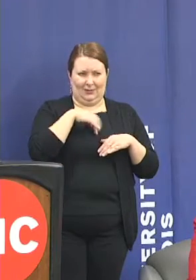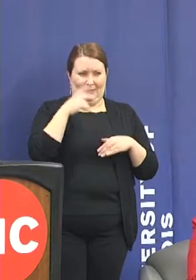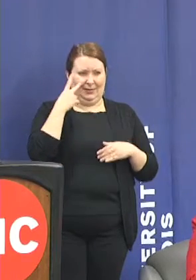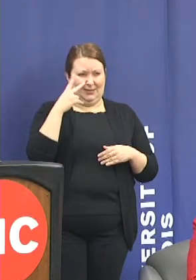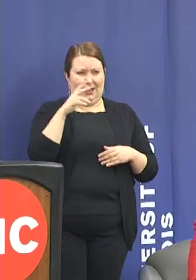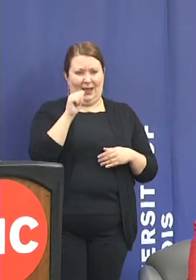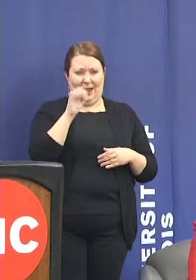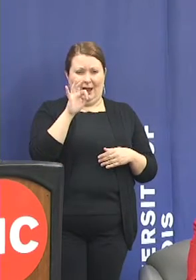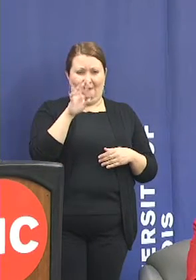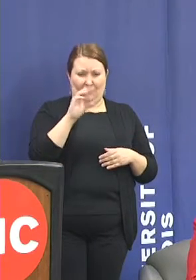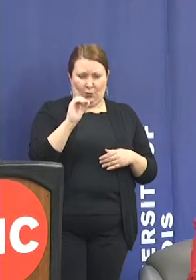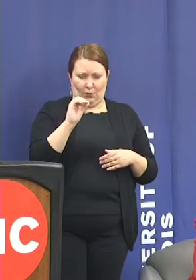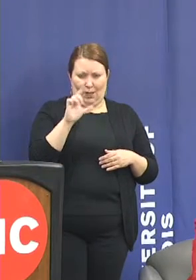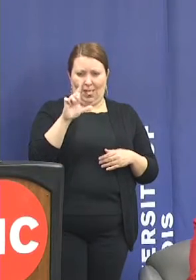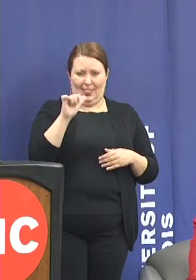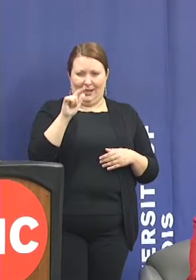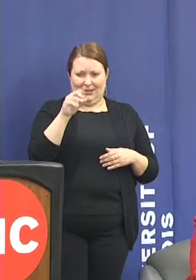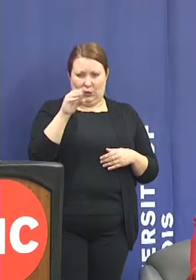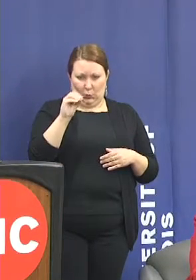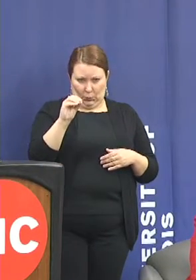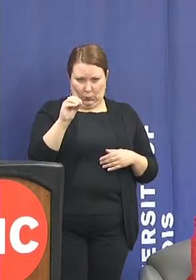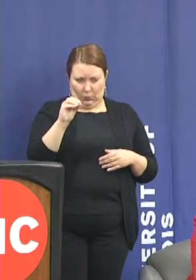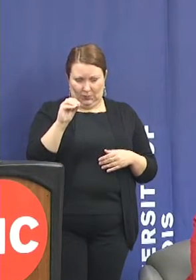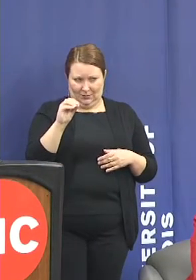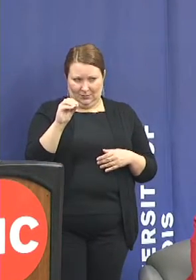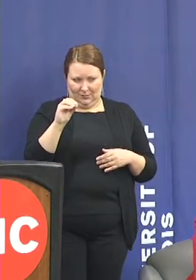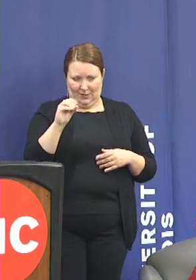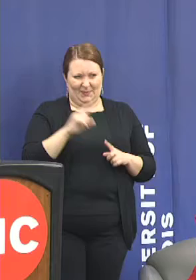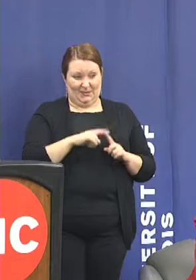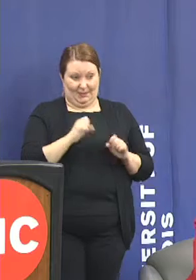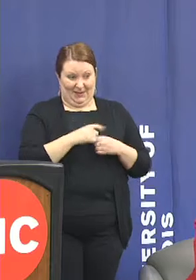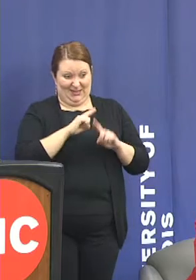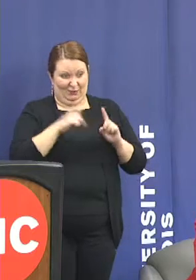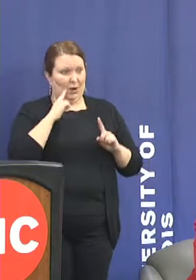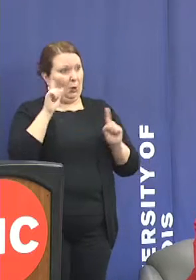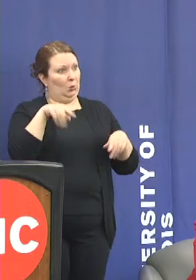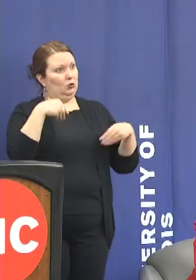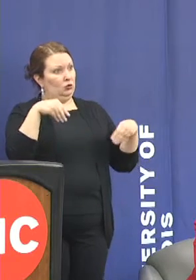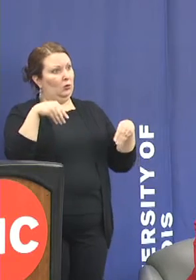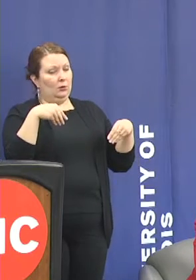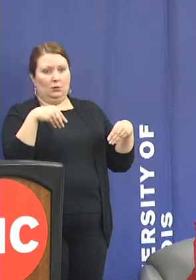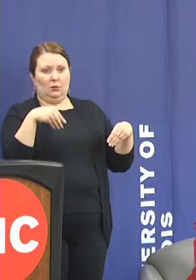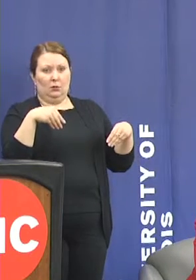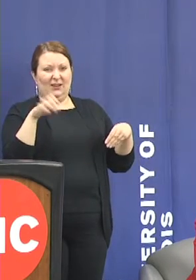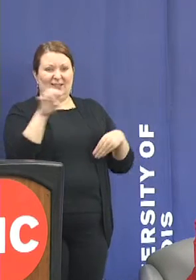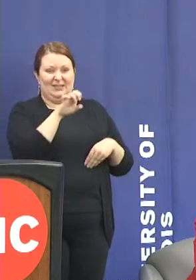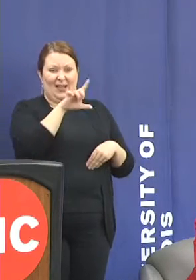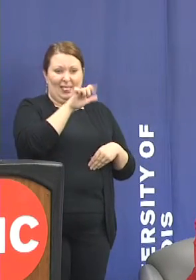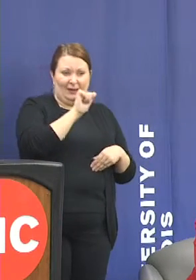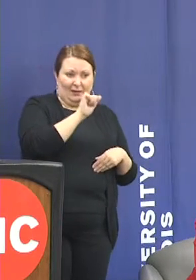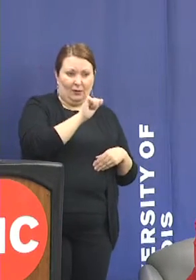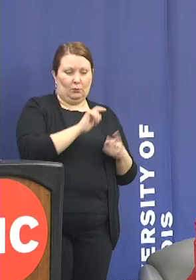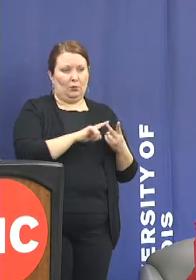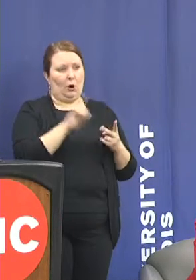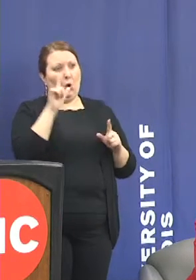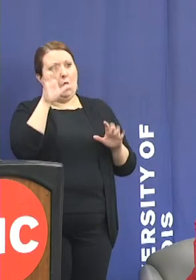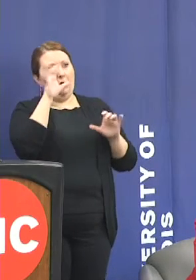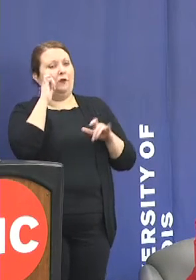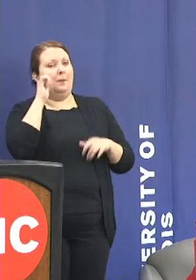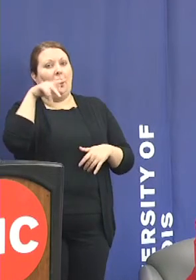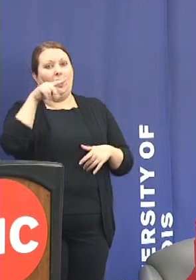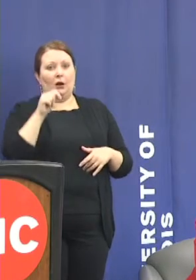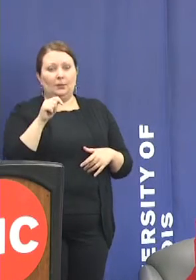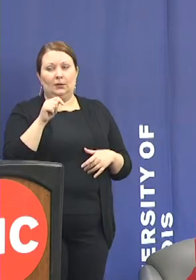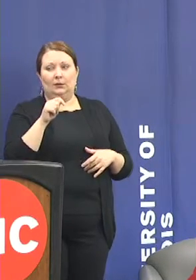they see Afro-Latinos, right? But does that make a difference when I go shopping in East LA, or when I go look for an